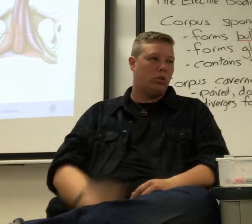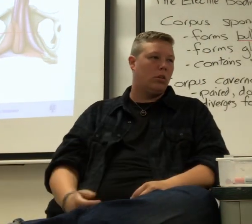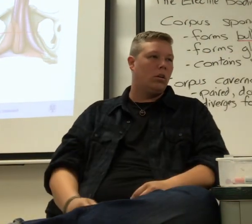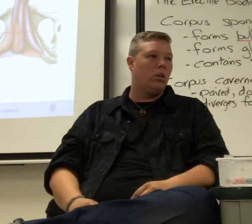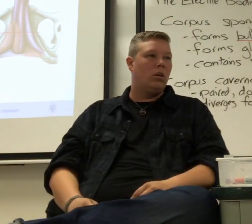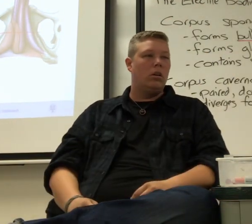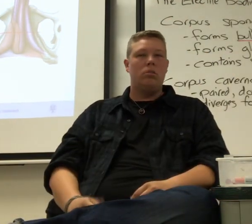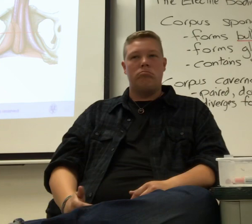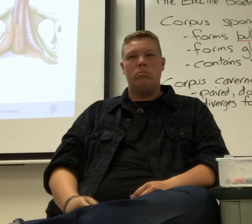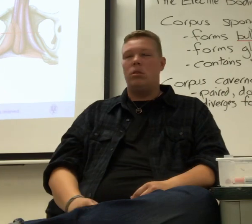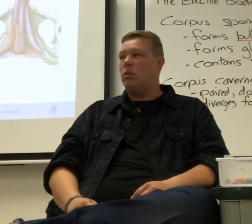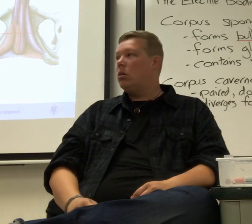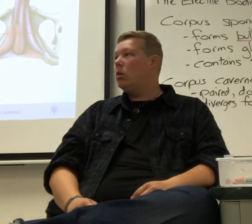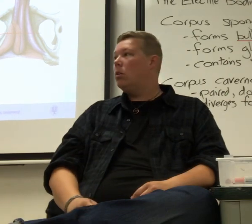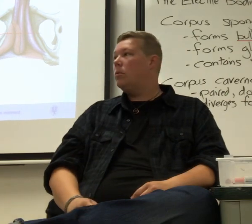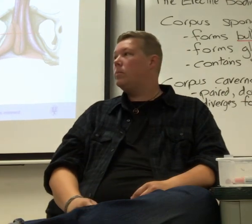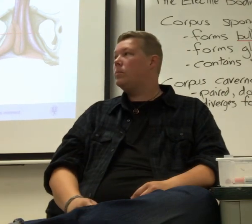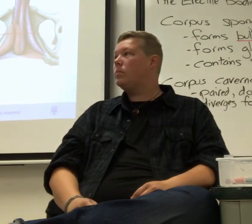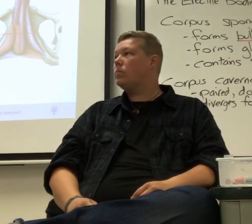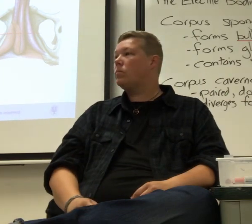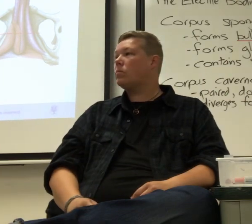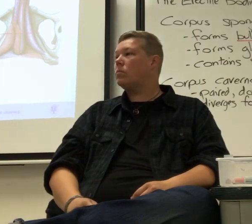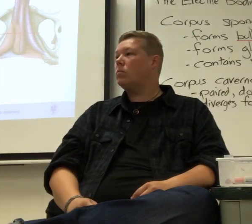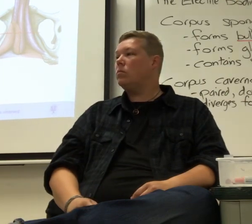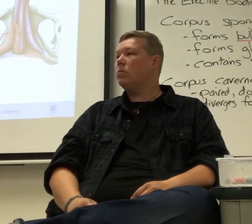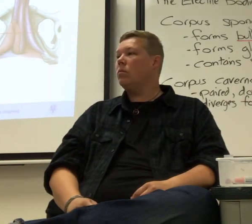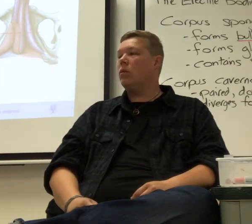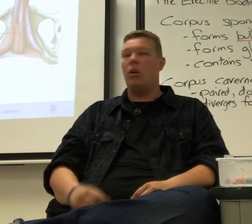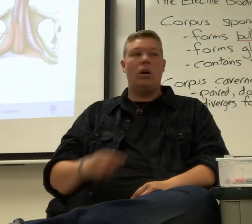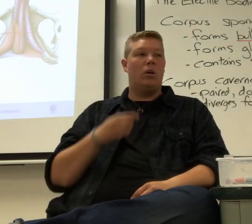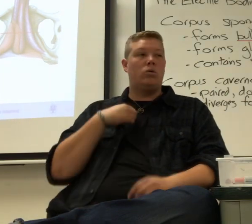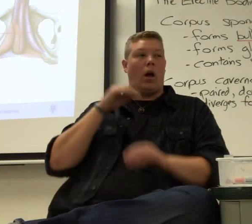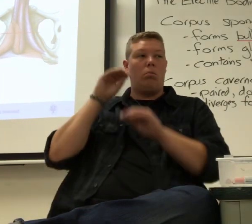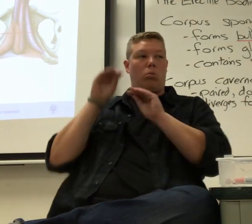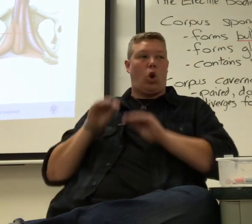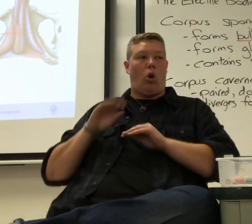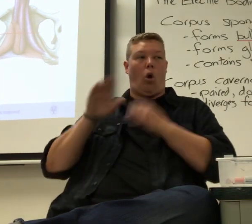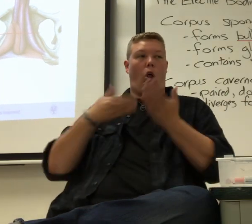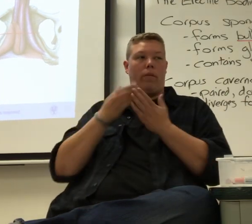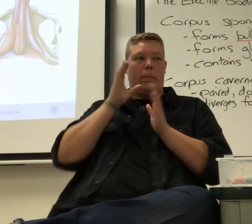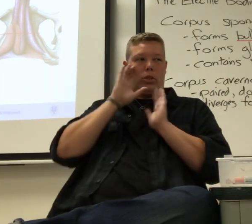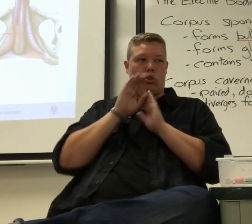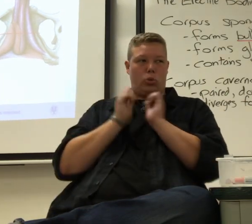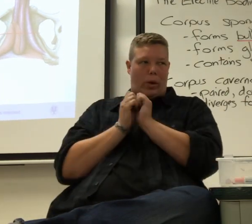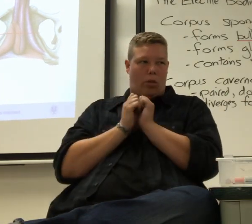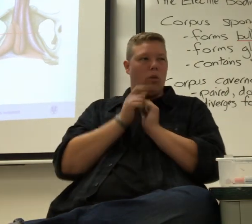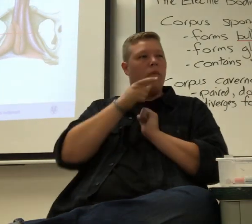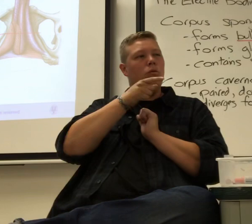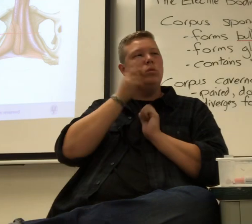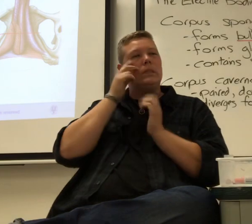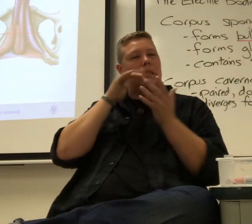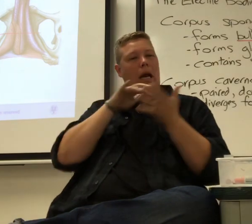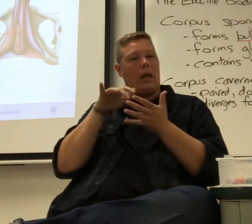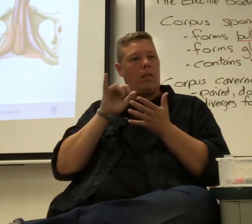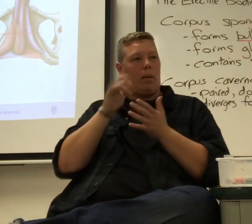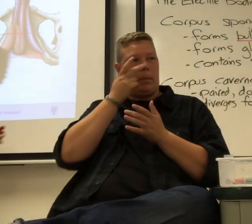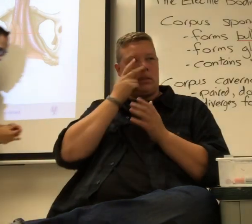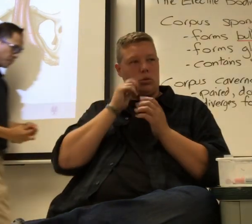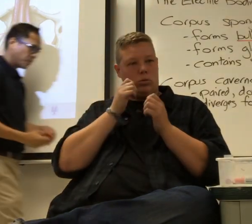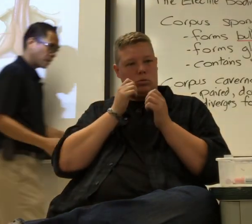So if I put these pictures all together, if you study the penis in cross-section, body versus root,